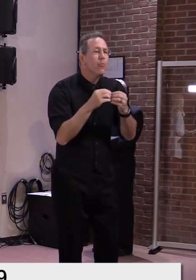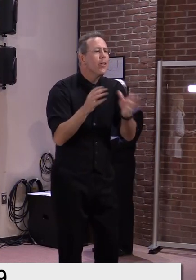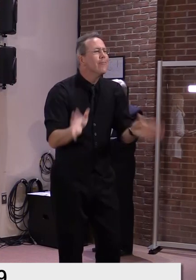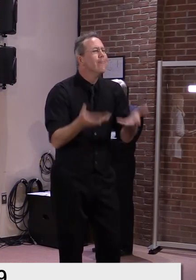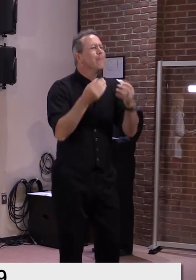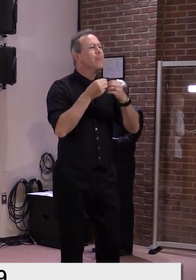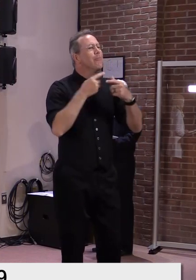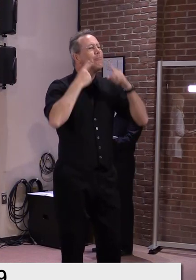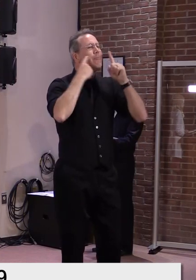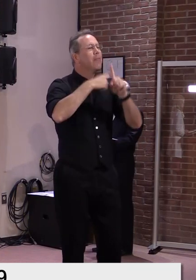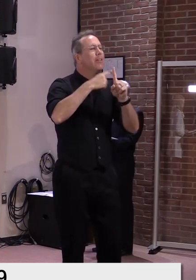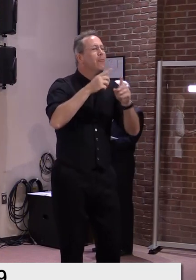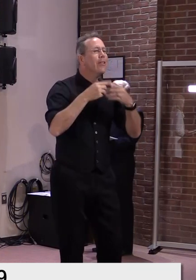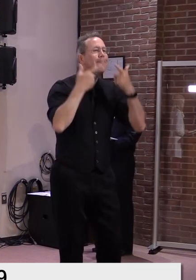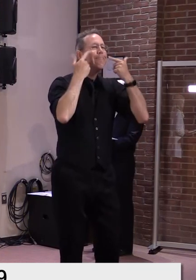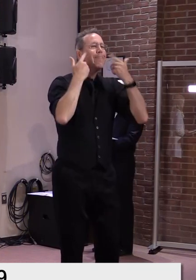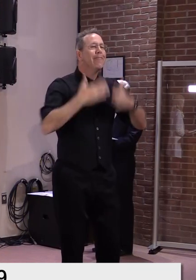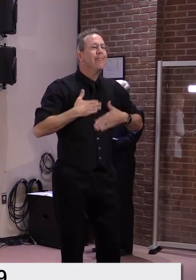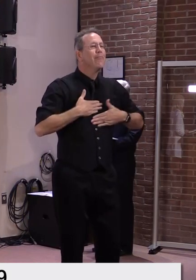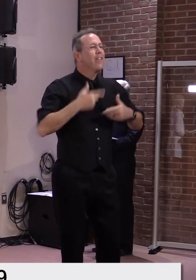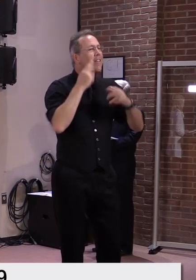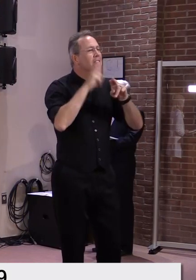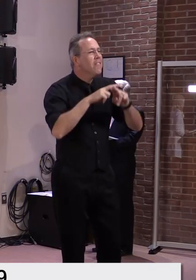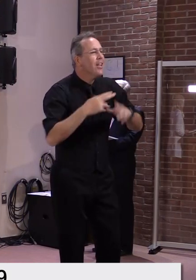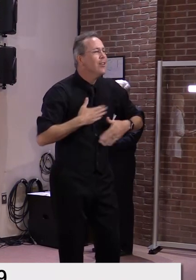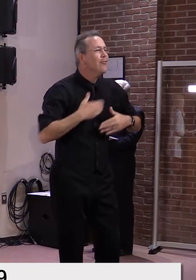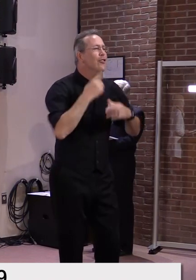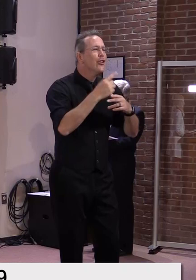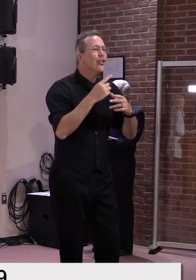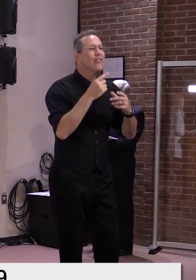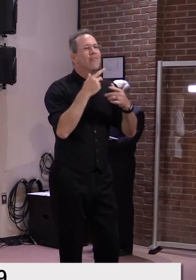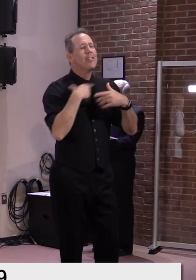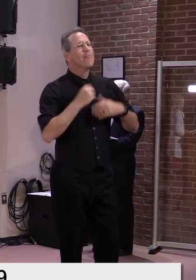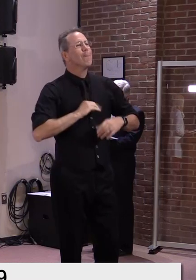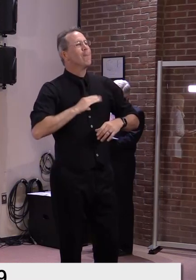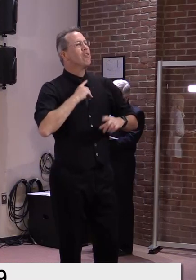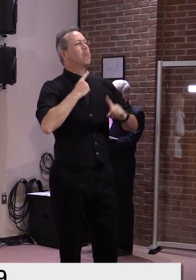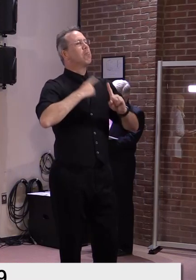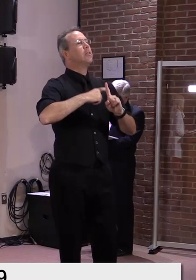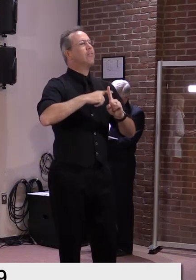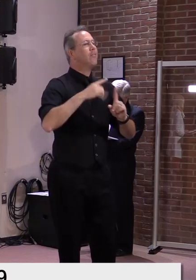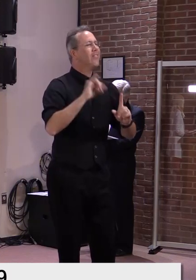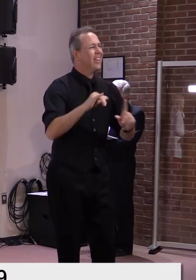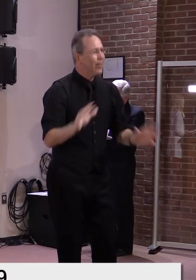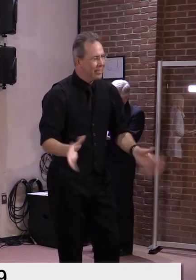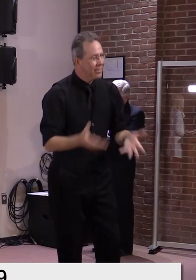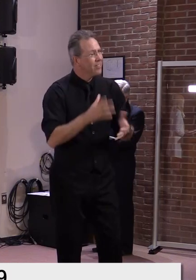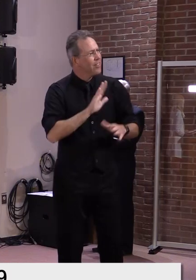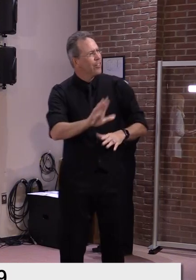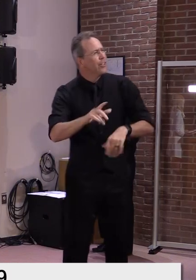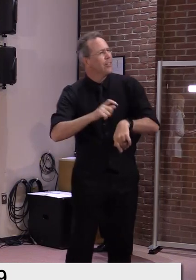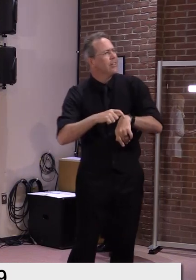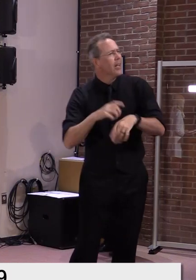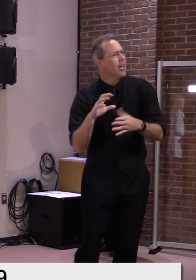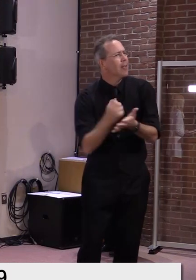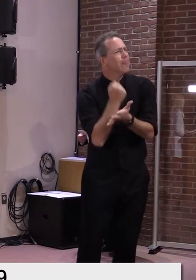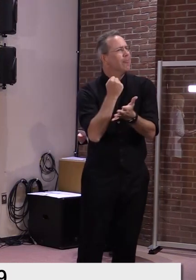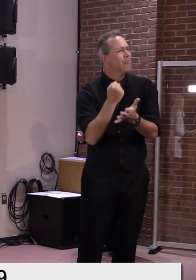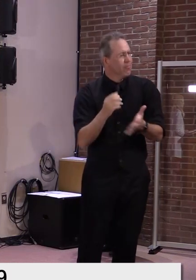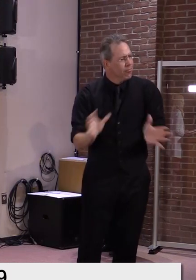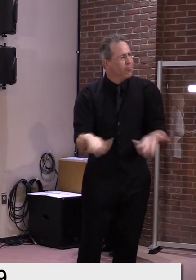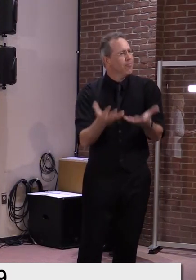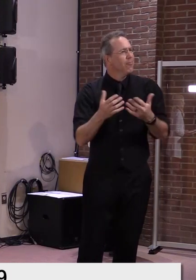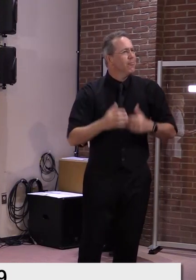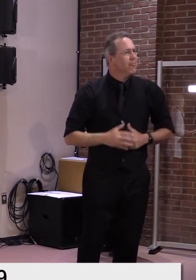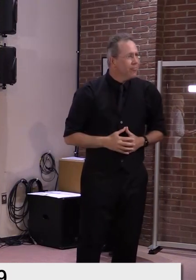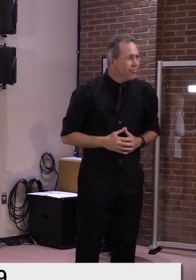gratitude. These are their words. This is why summer 2021 will be such an important time for Vermont's